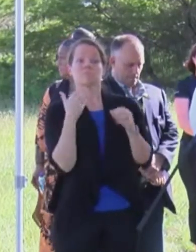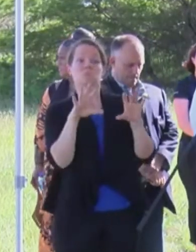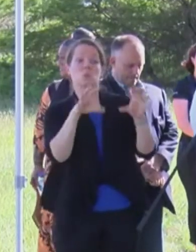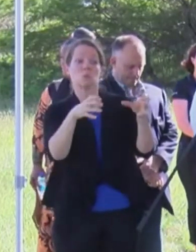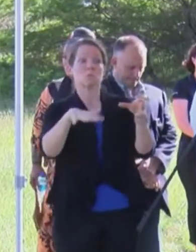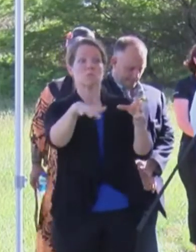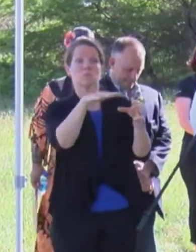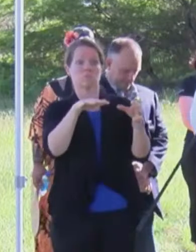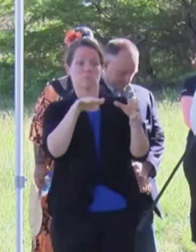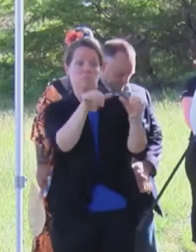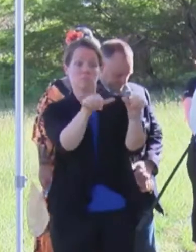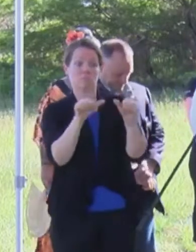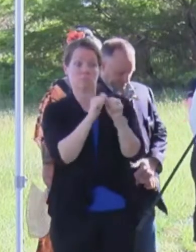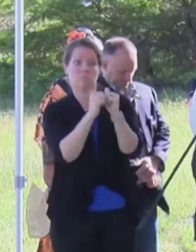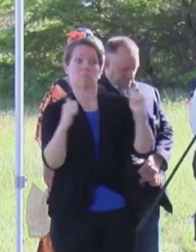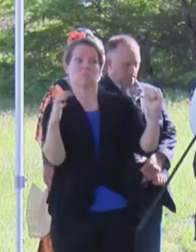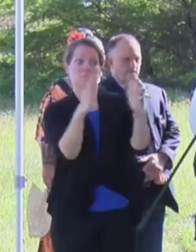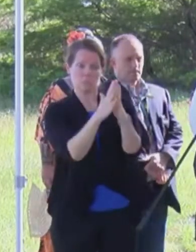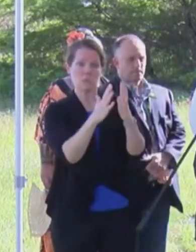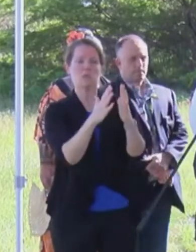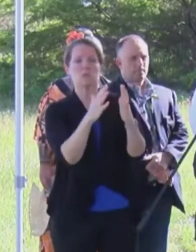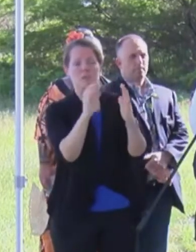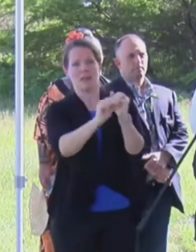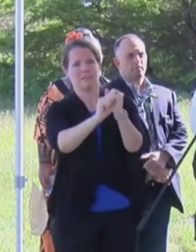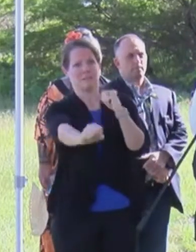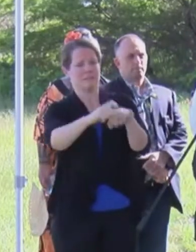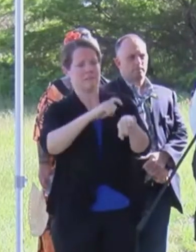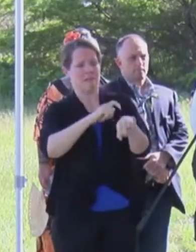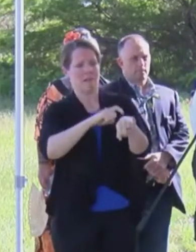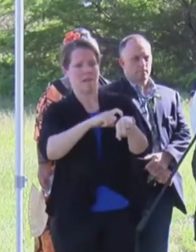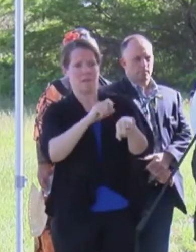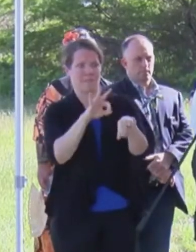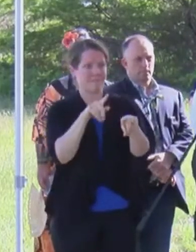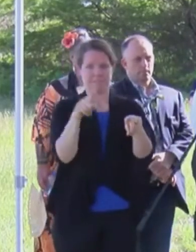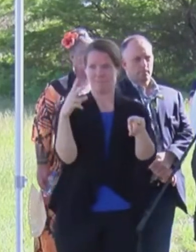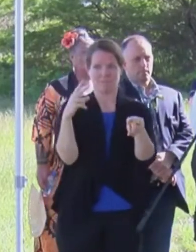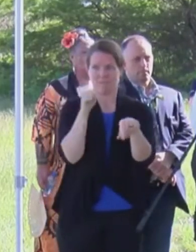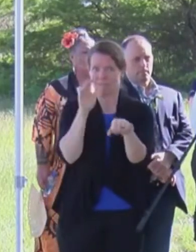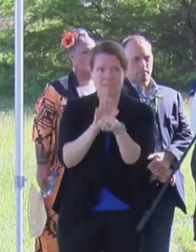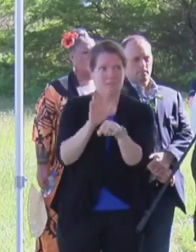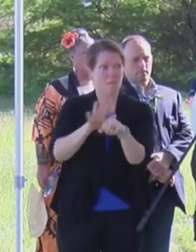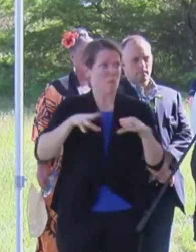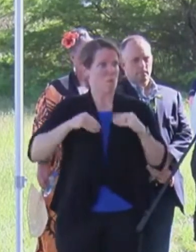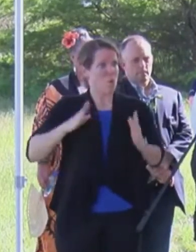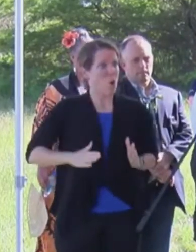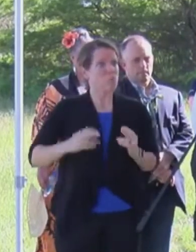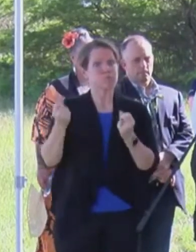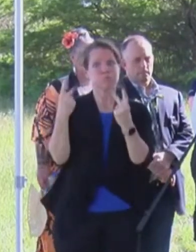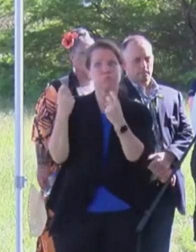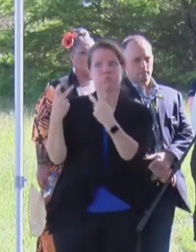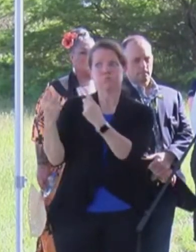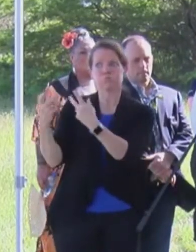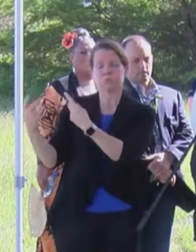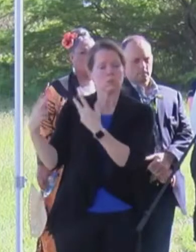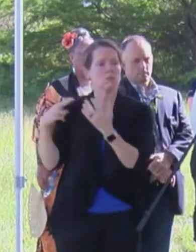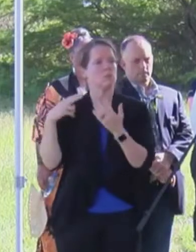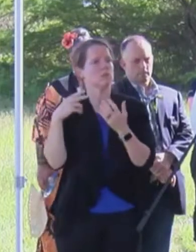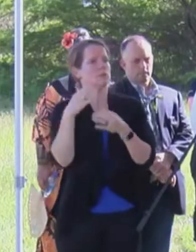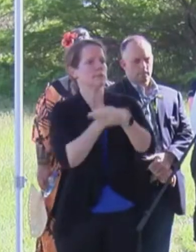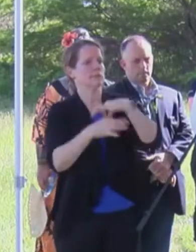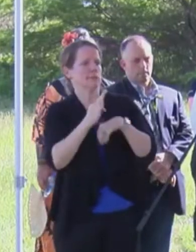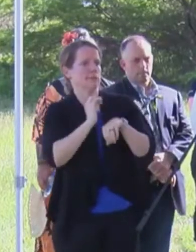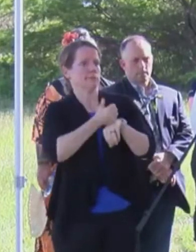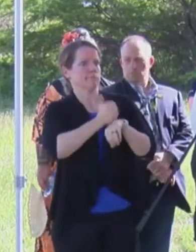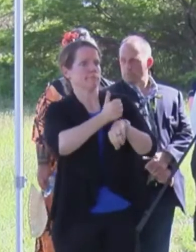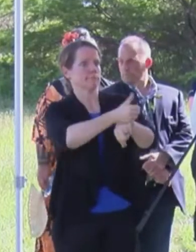enough direct lease products, but right now we've got almost 70 families licensed in, and we're doing more and